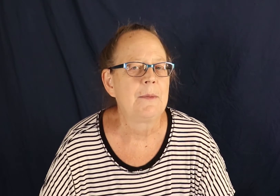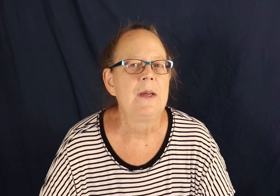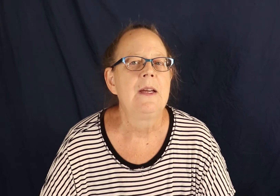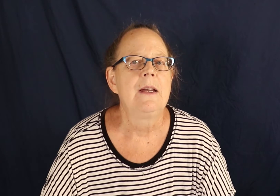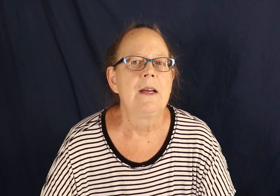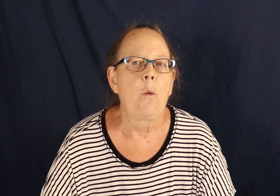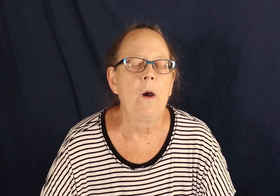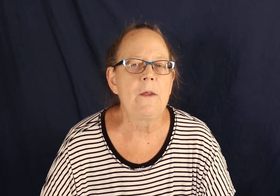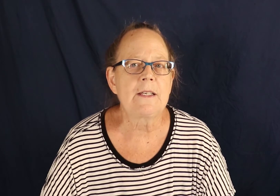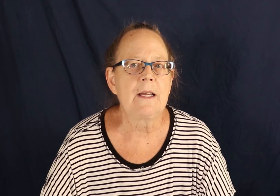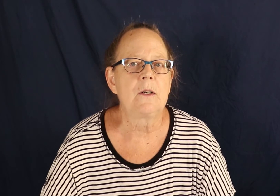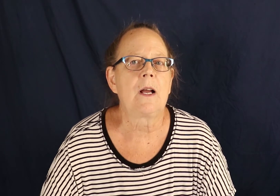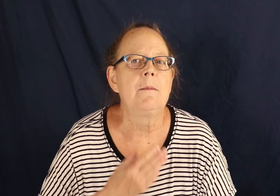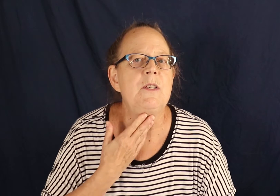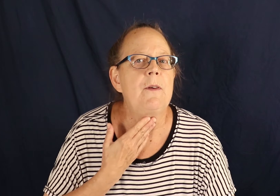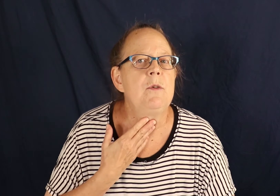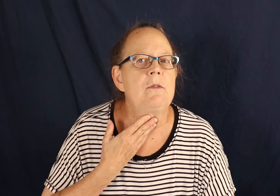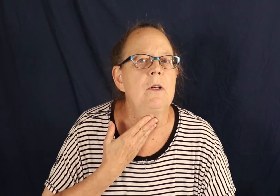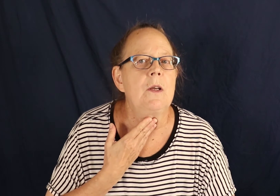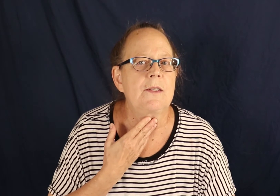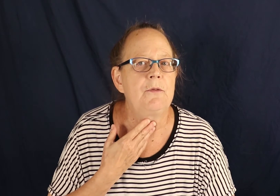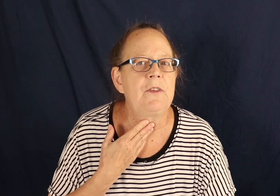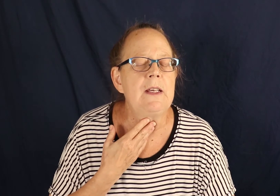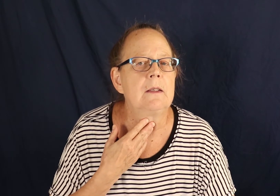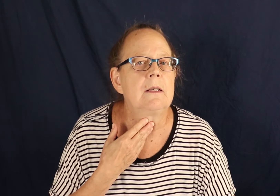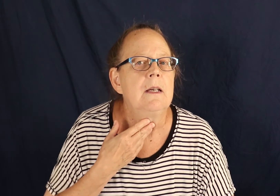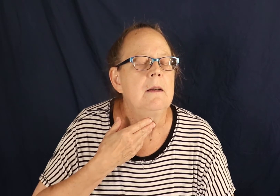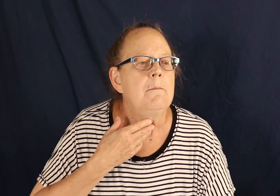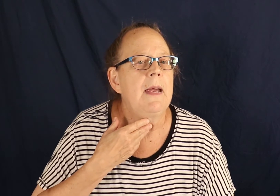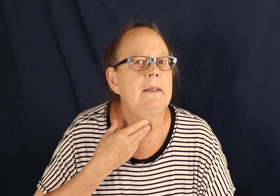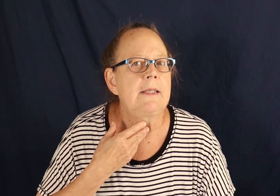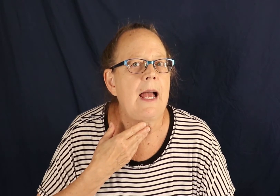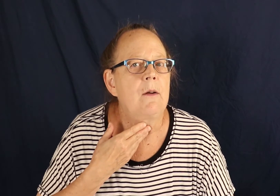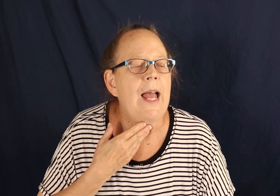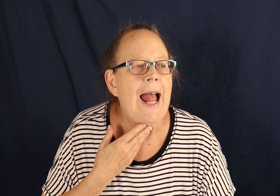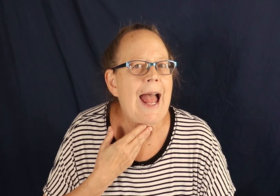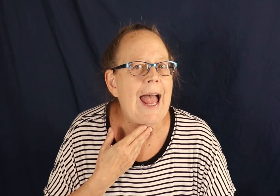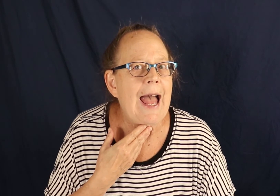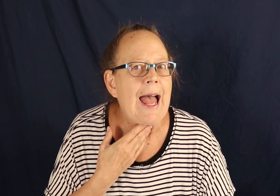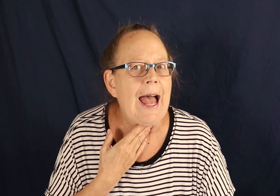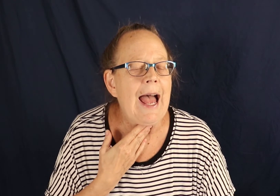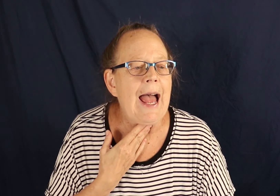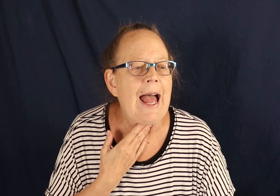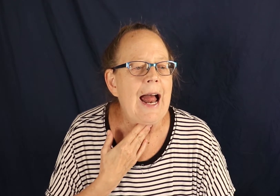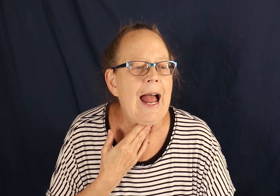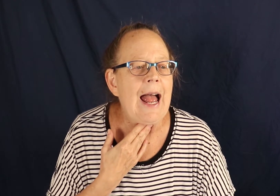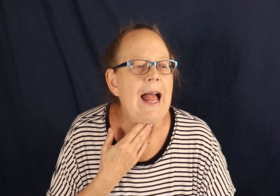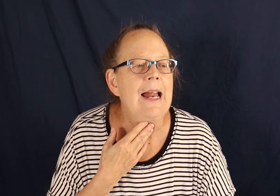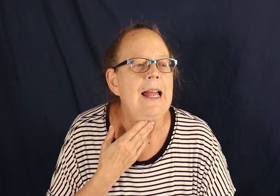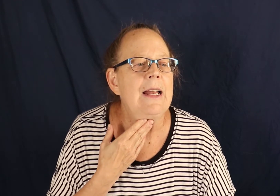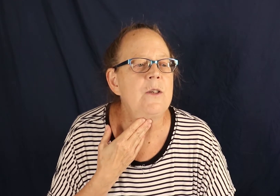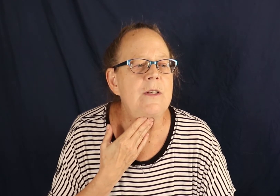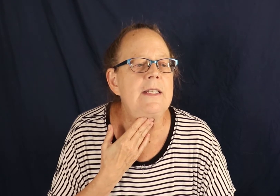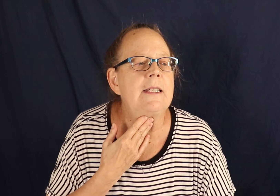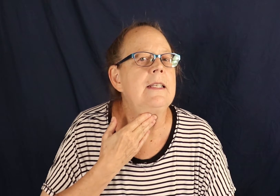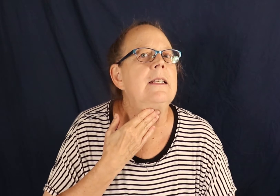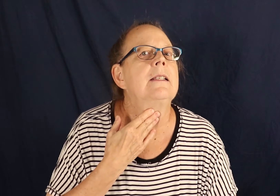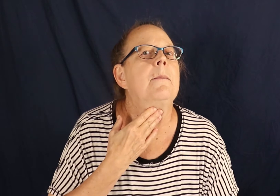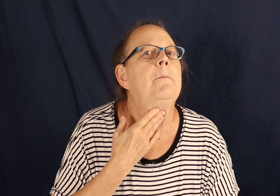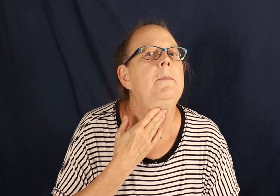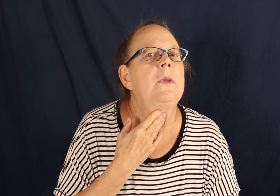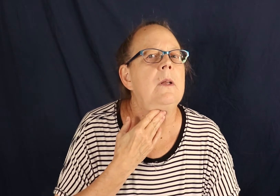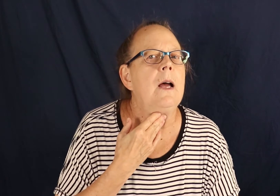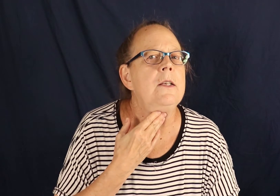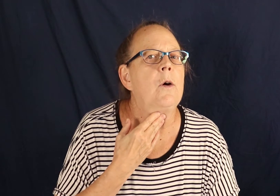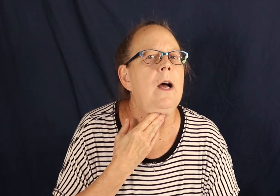ah. Where this letter comes from you can also feel. Make the sound ah, ah, ah, and you can see